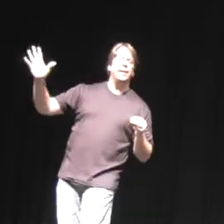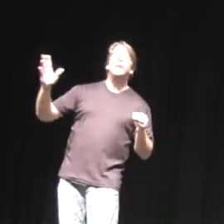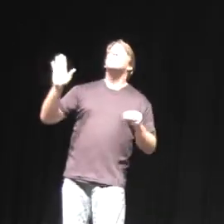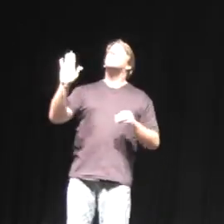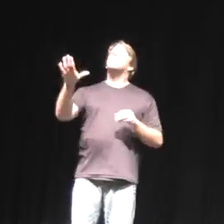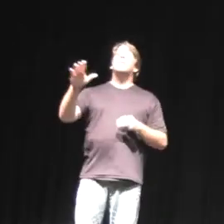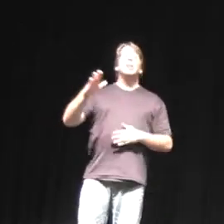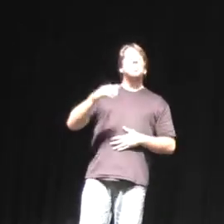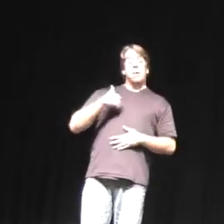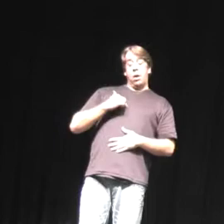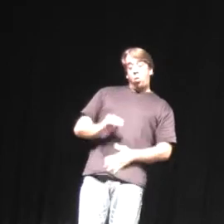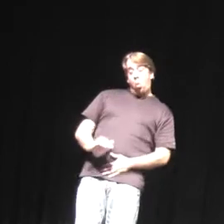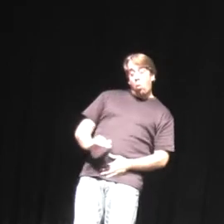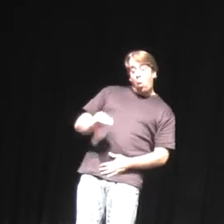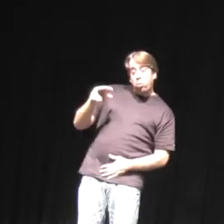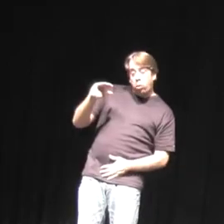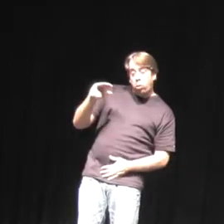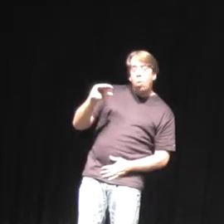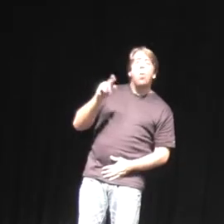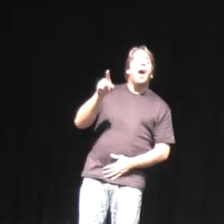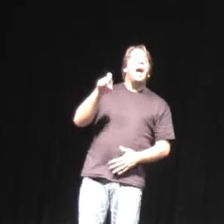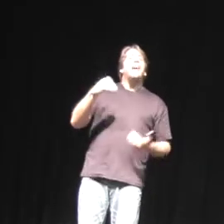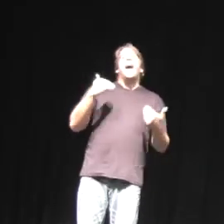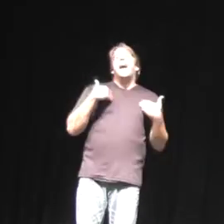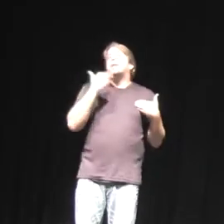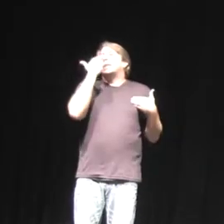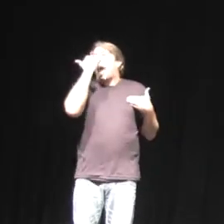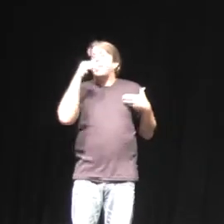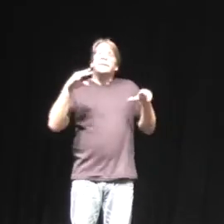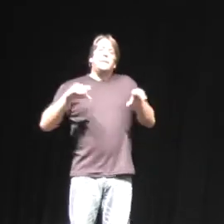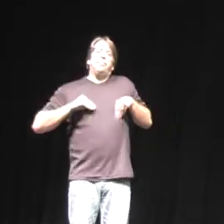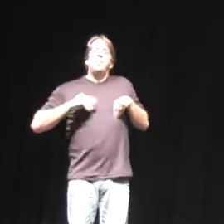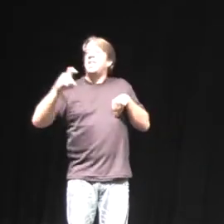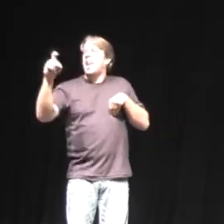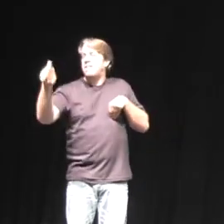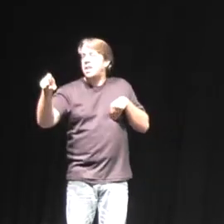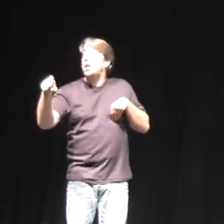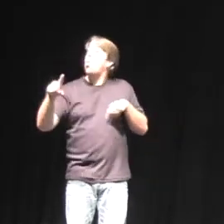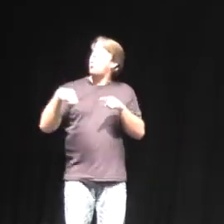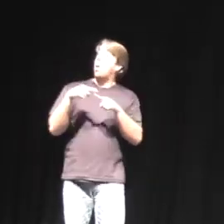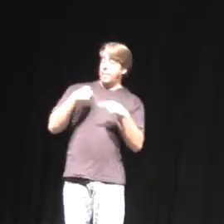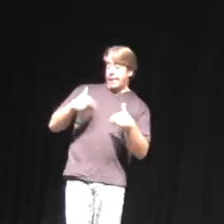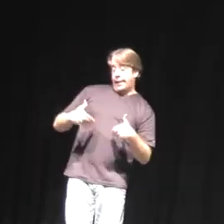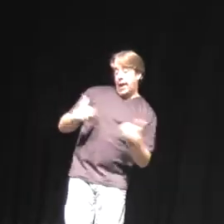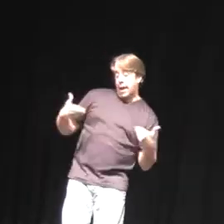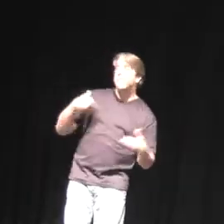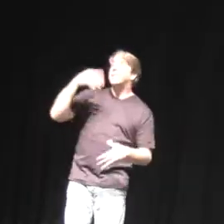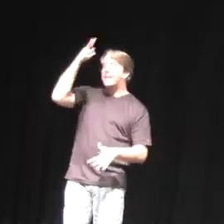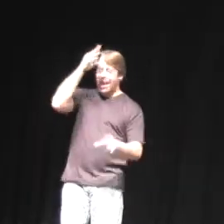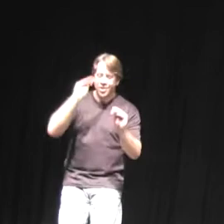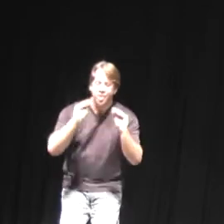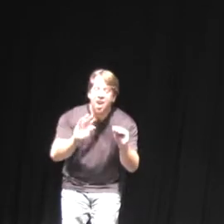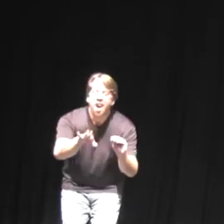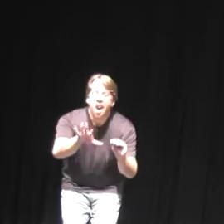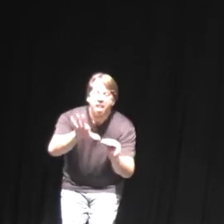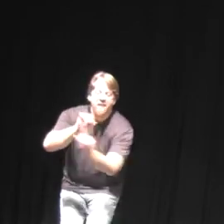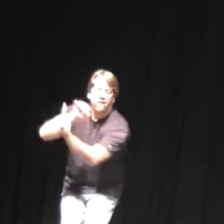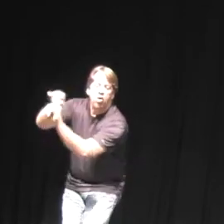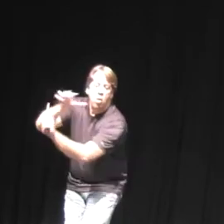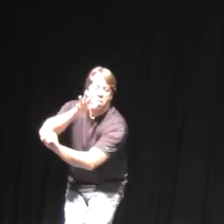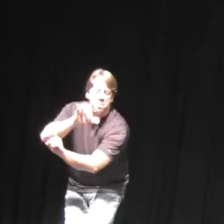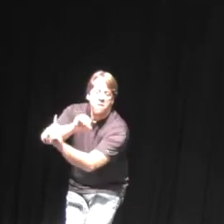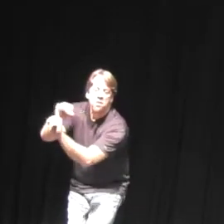Growing up in my house, though, you had to have a sense of humor. You just did. From a very young age, my dad taught me how to play pranks on my